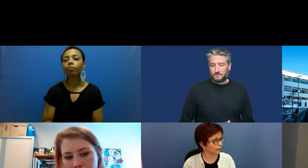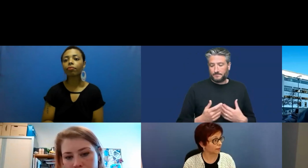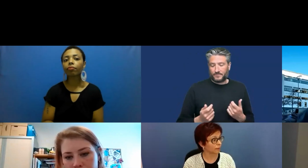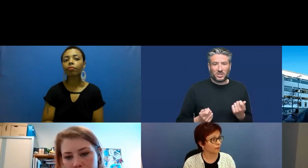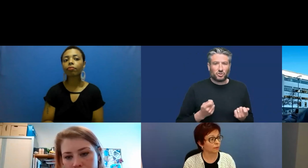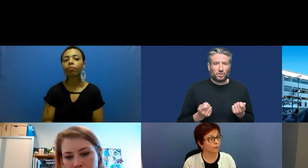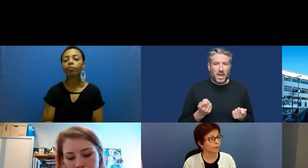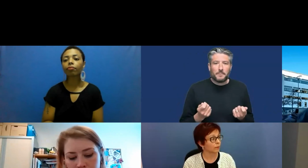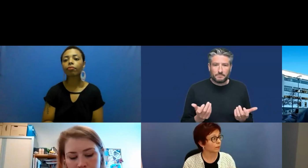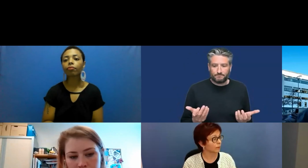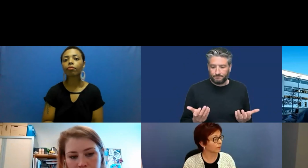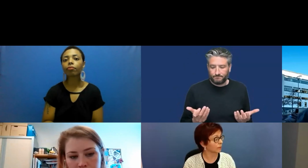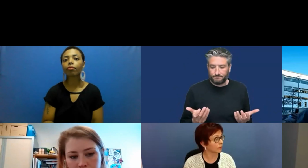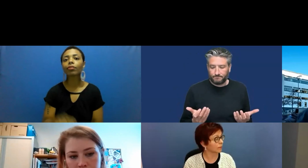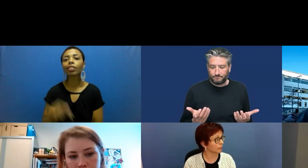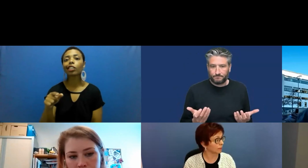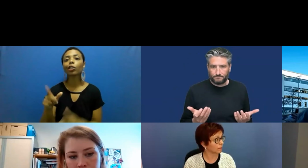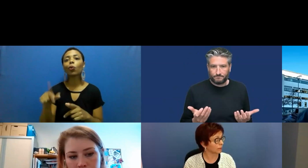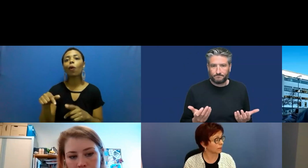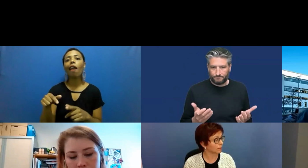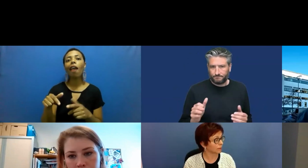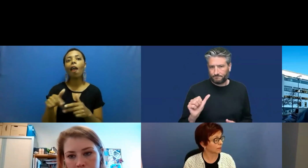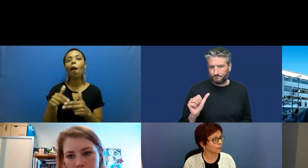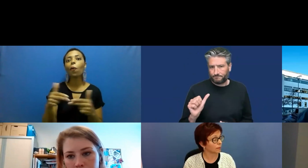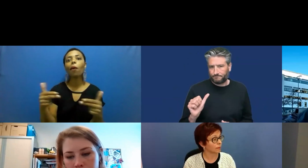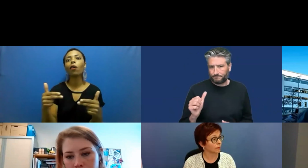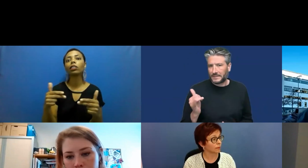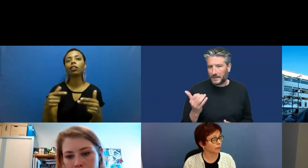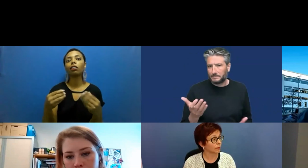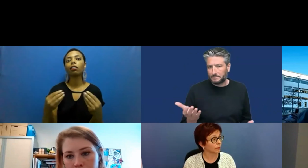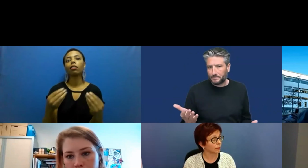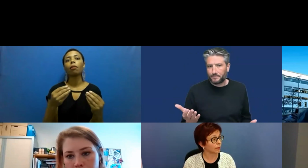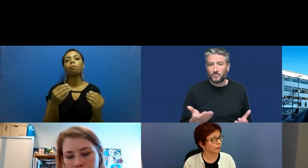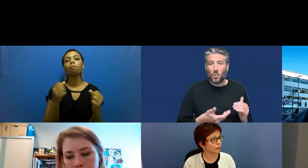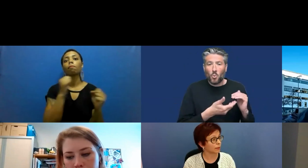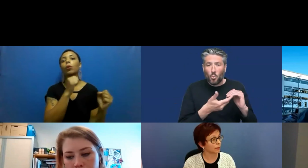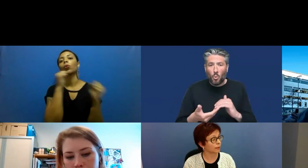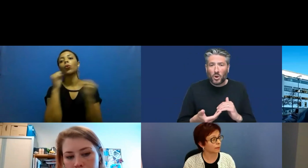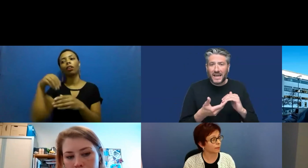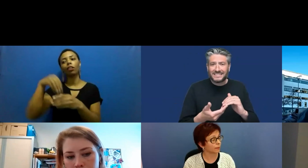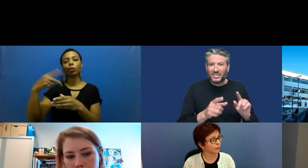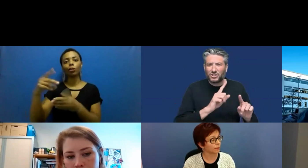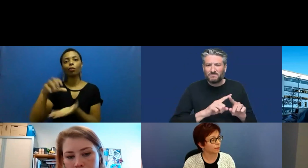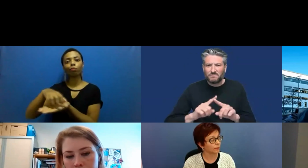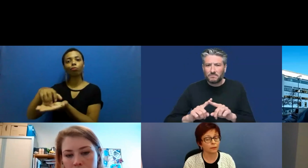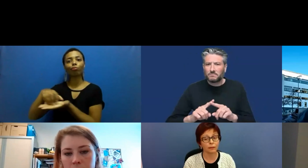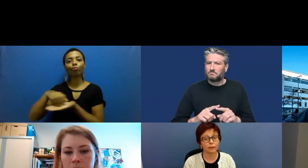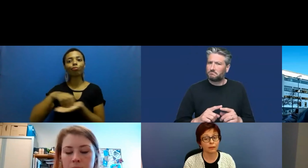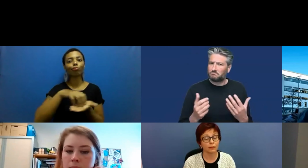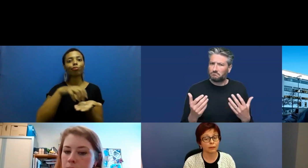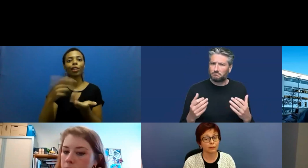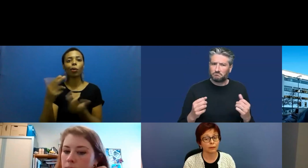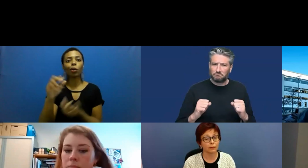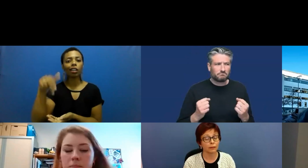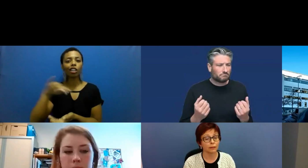there is a lobbying power in your organizations. And Sanja talked a bit about that as